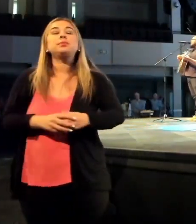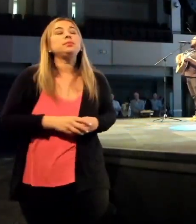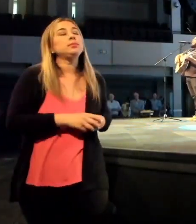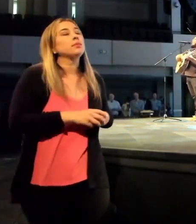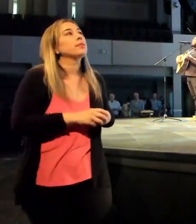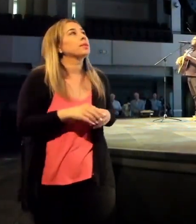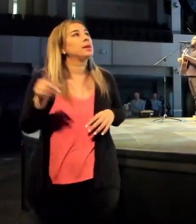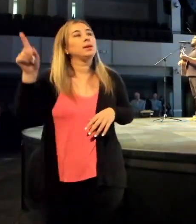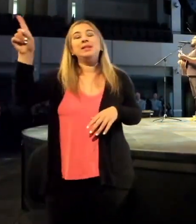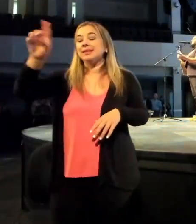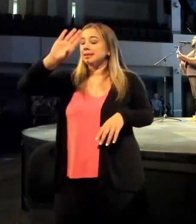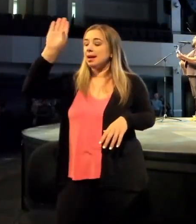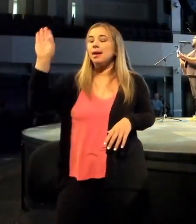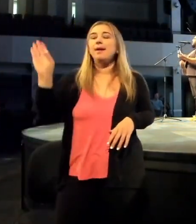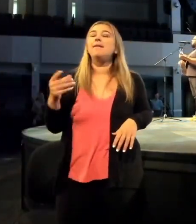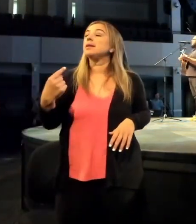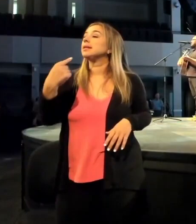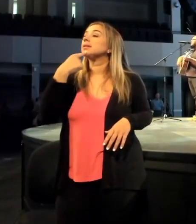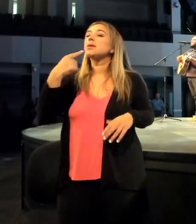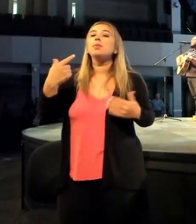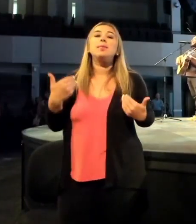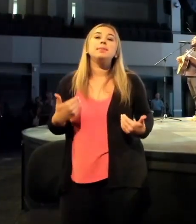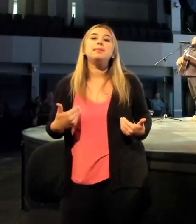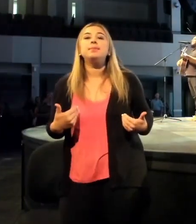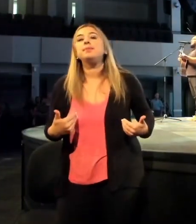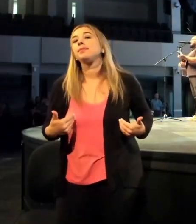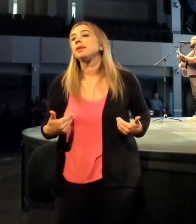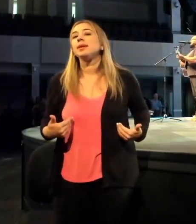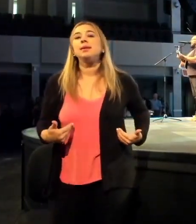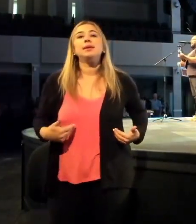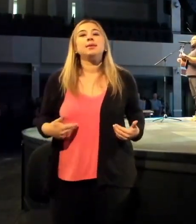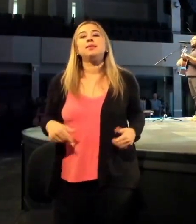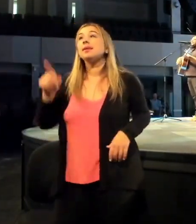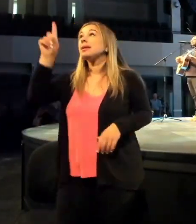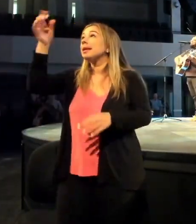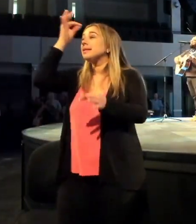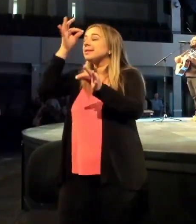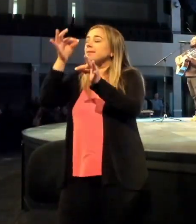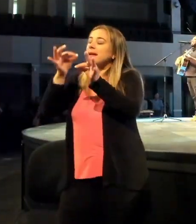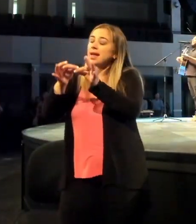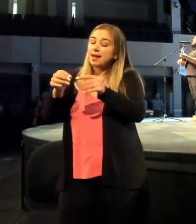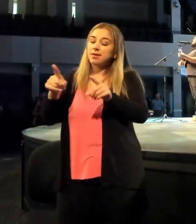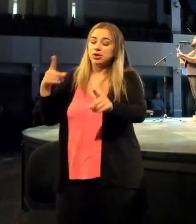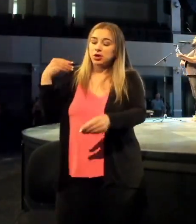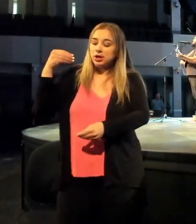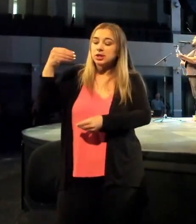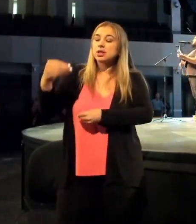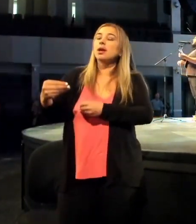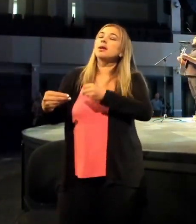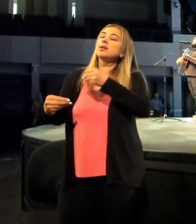'cause he's never let me down. He's faithful through